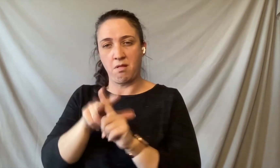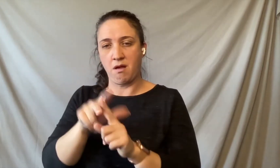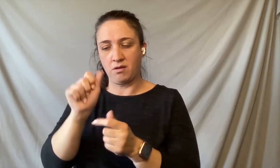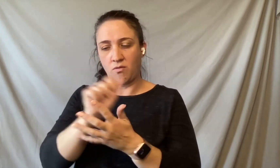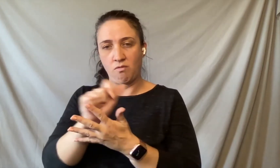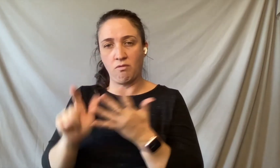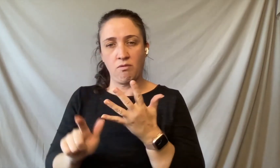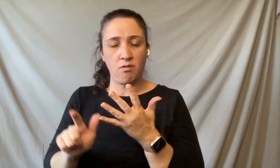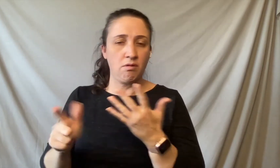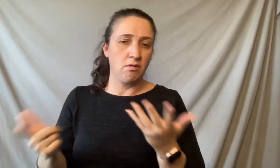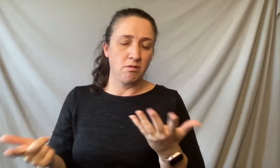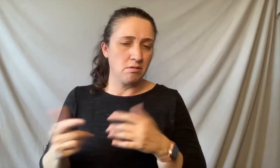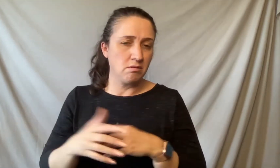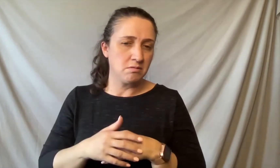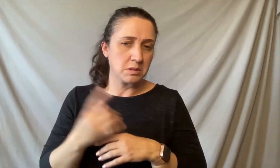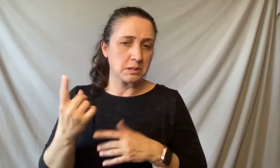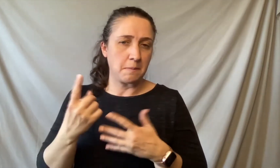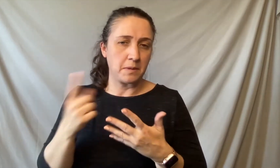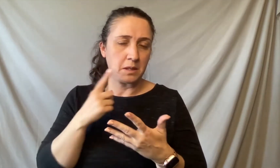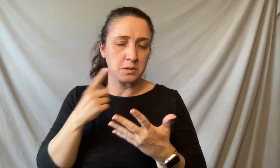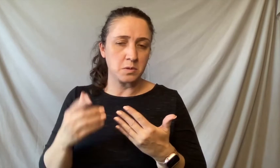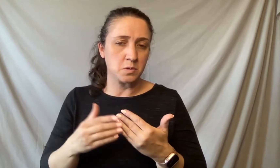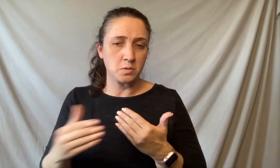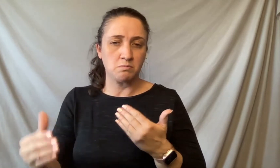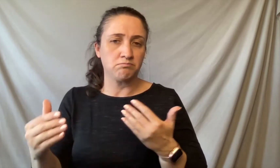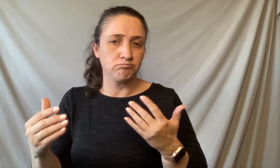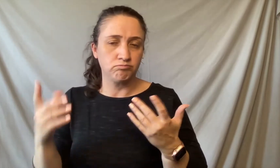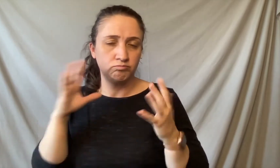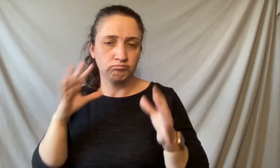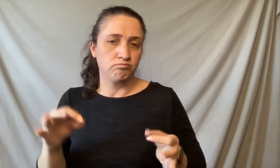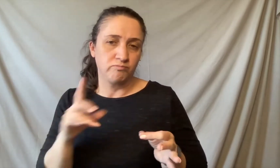just something just to go forward with.